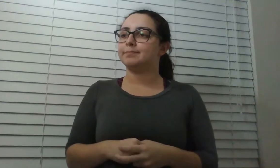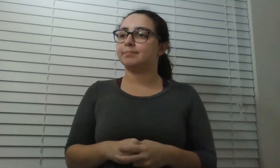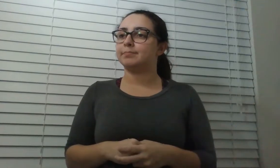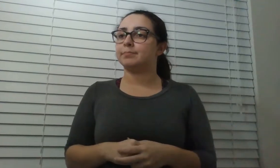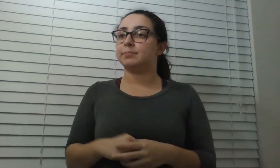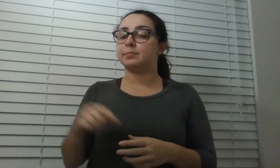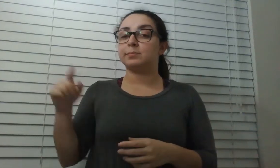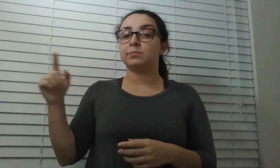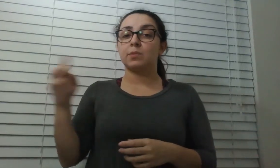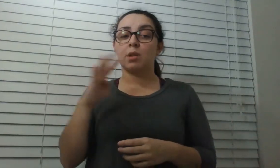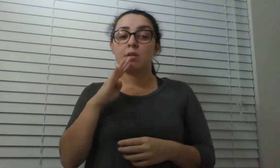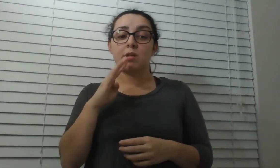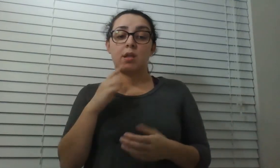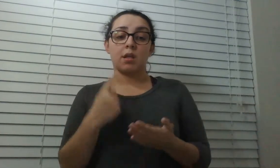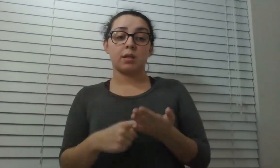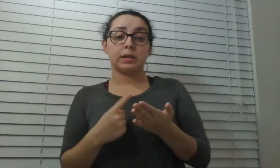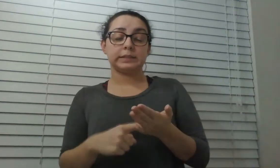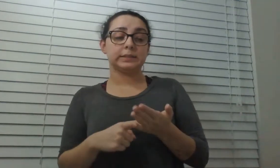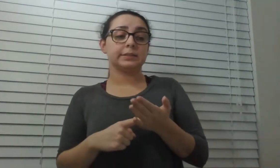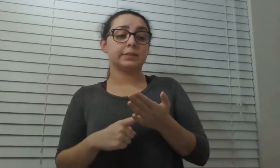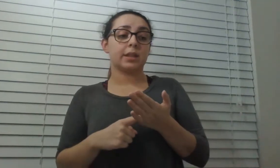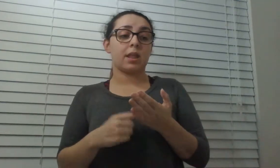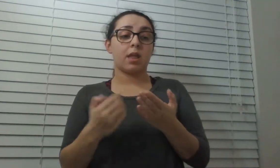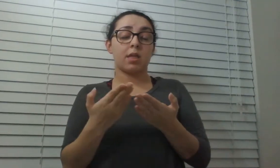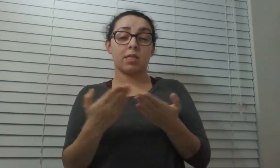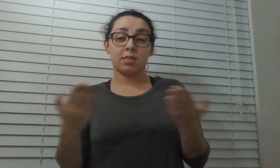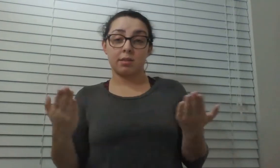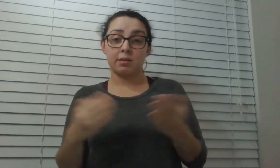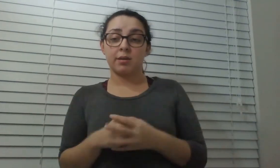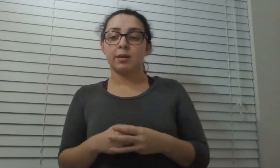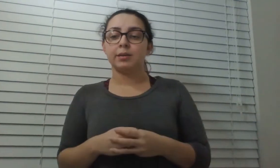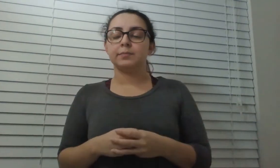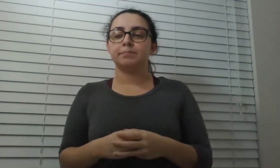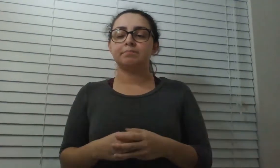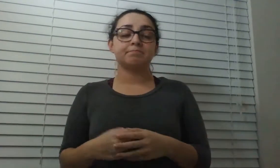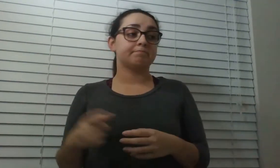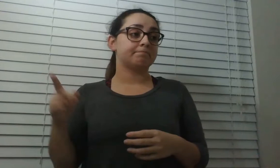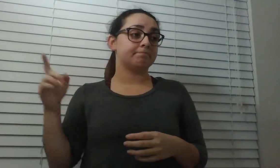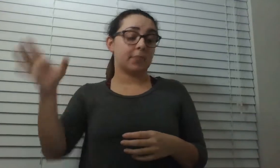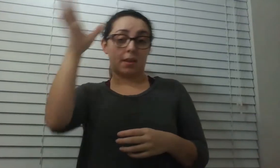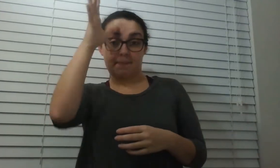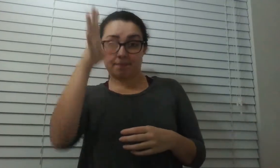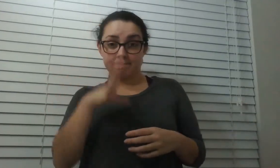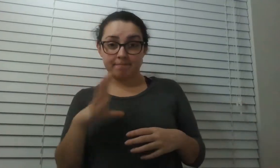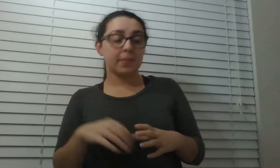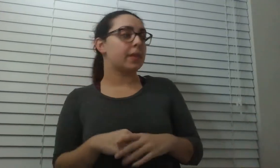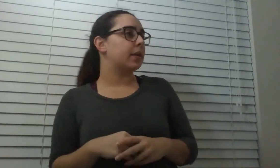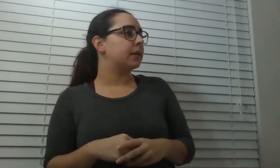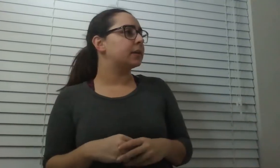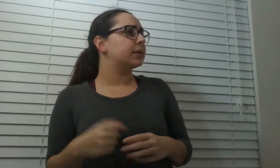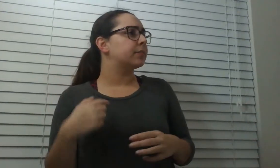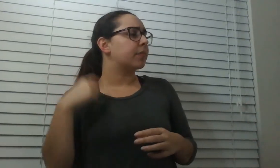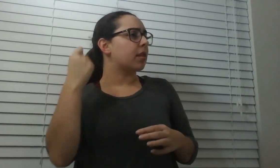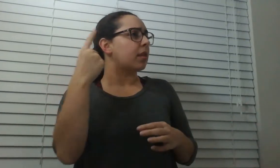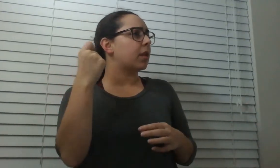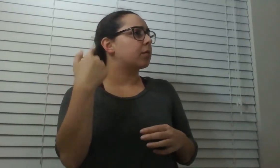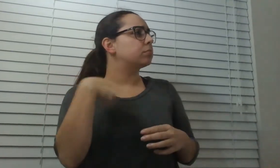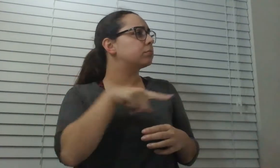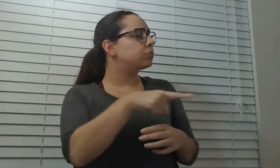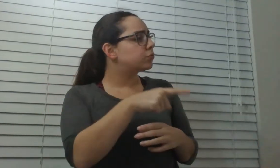I believe. Yes. And I understand you guys are kicking around some ideas, but it seems my ideas are in a bit of a different orbit than